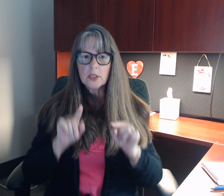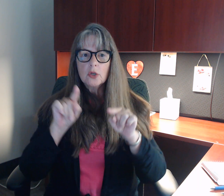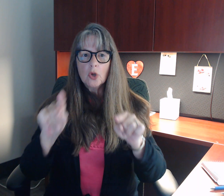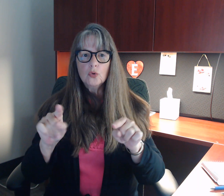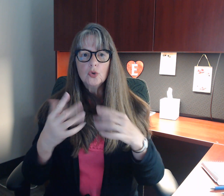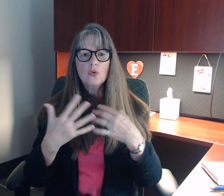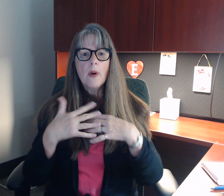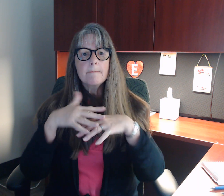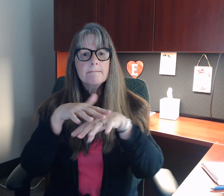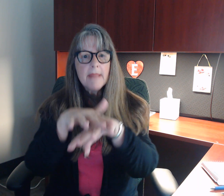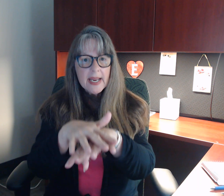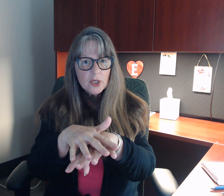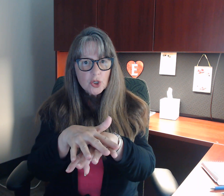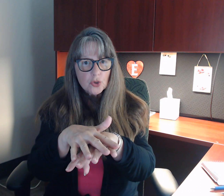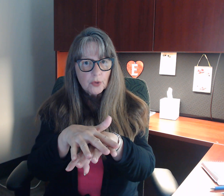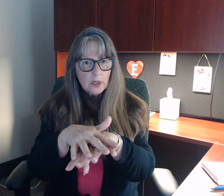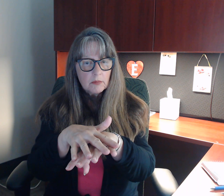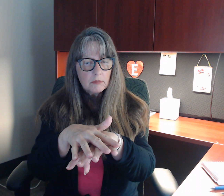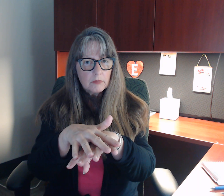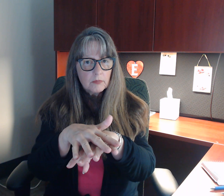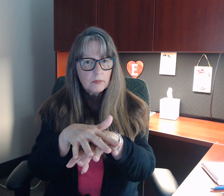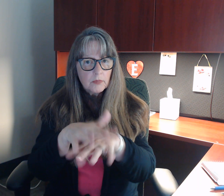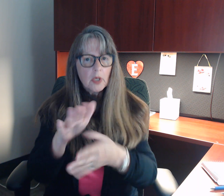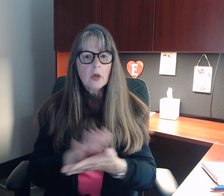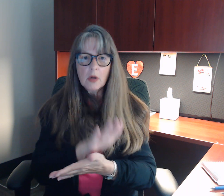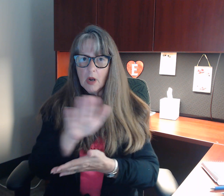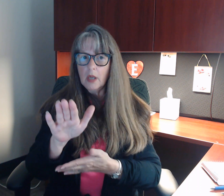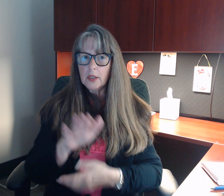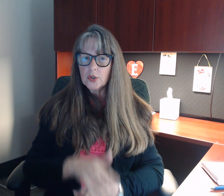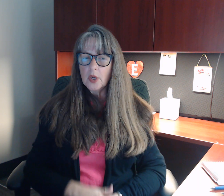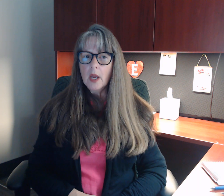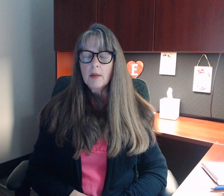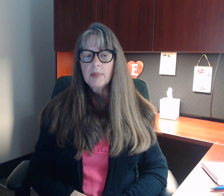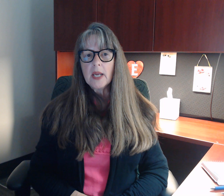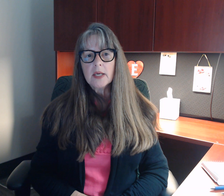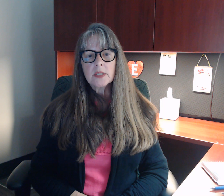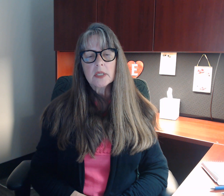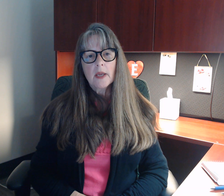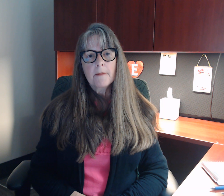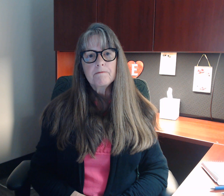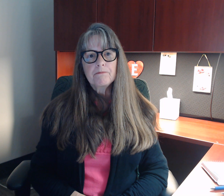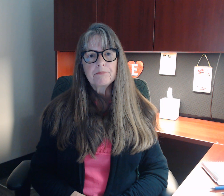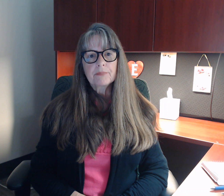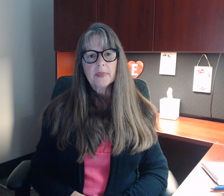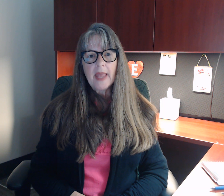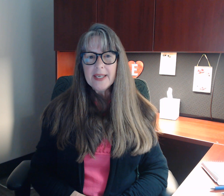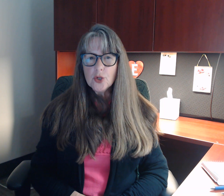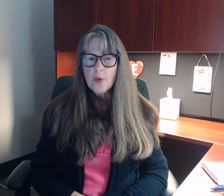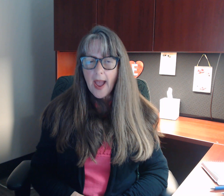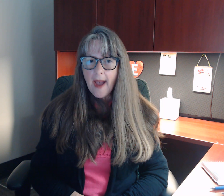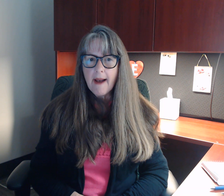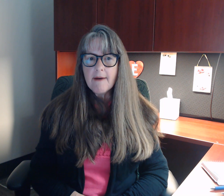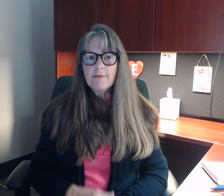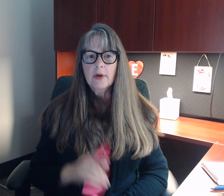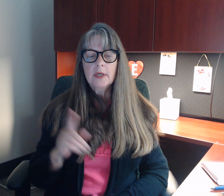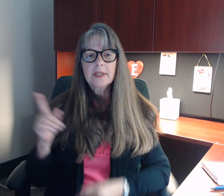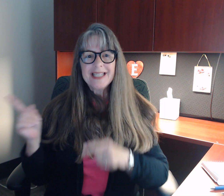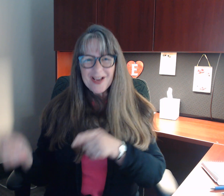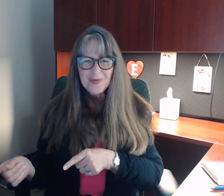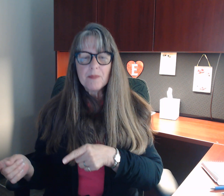go to mainstream college, because they do have deaf people